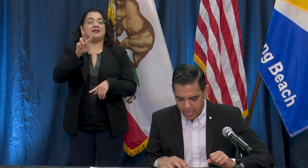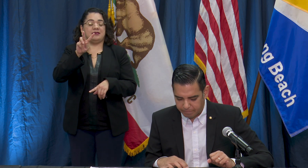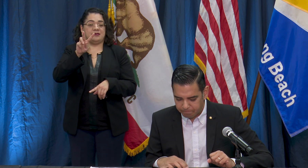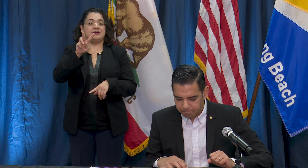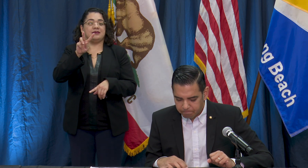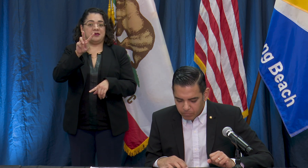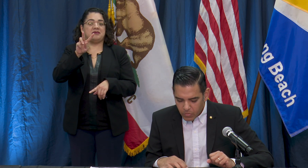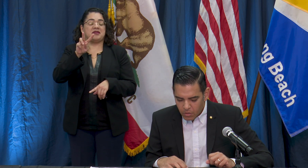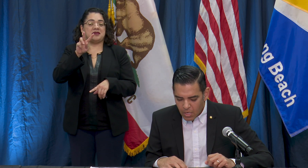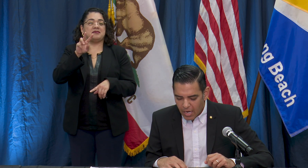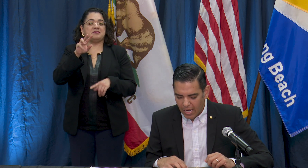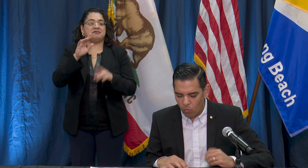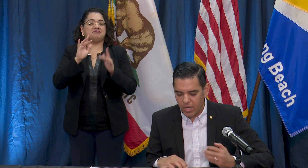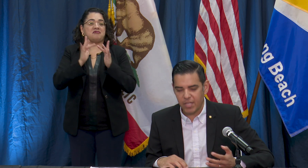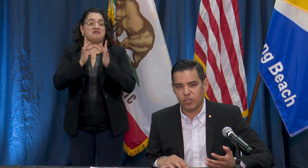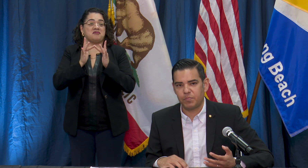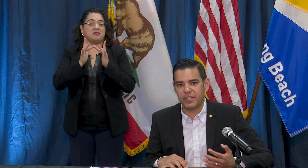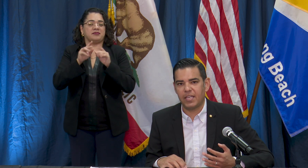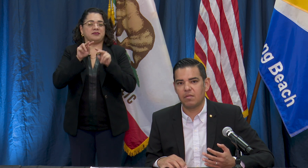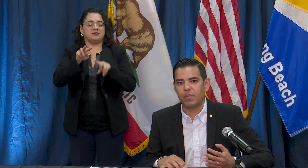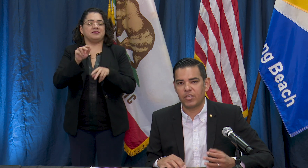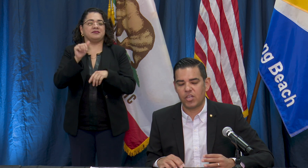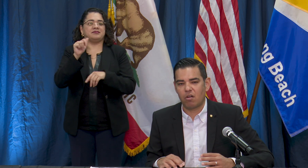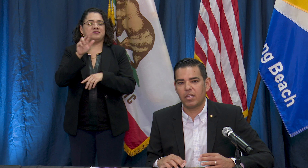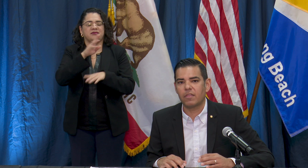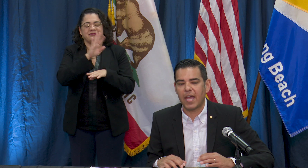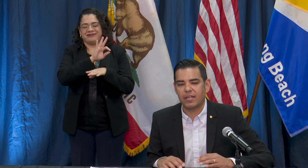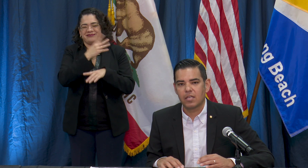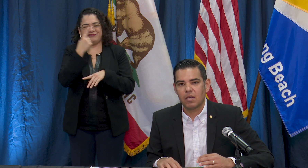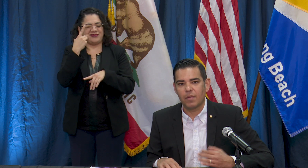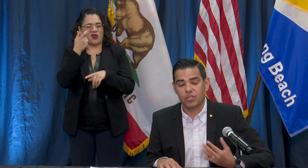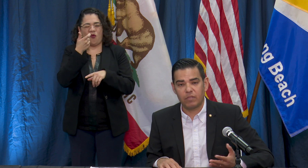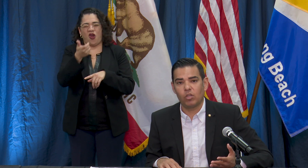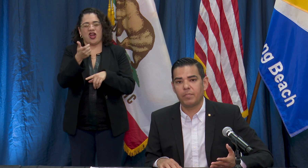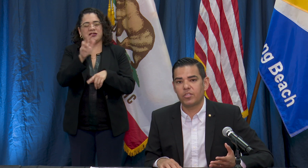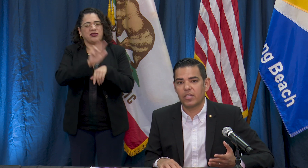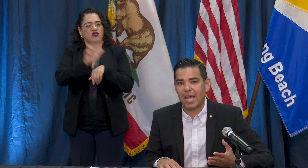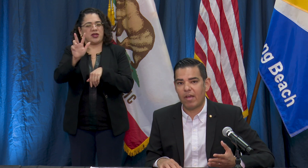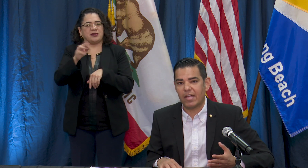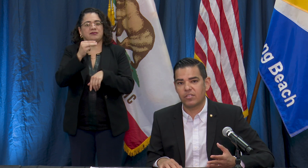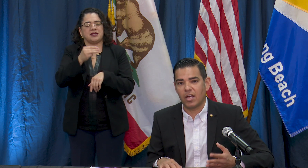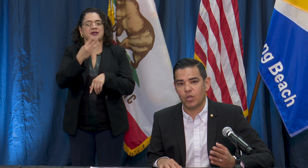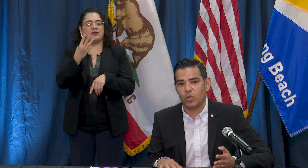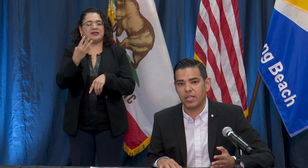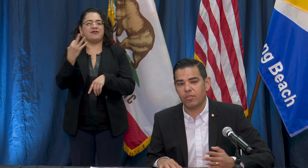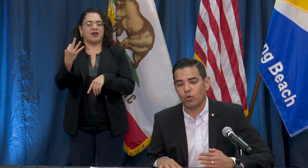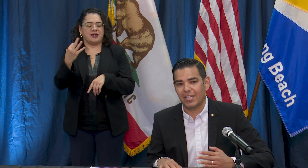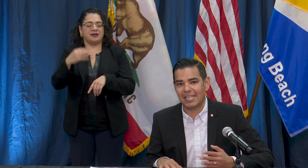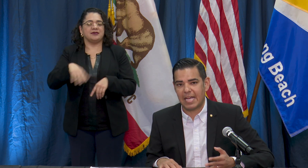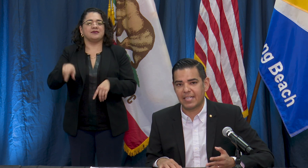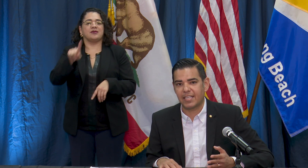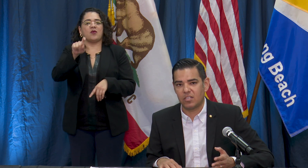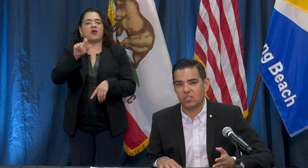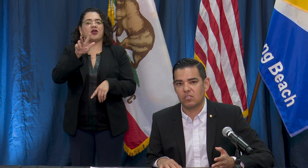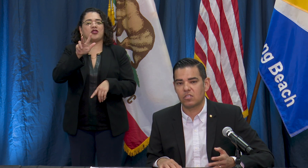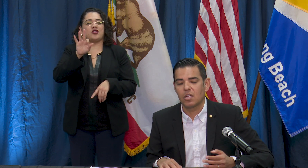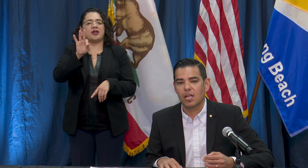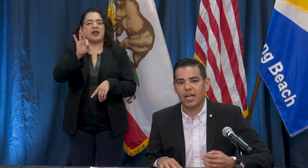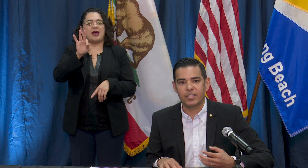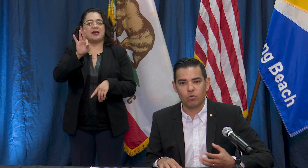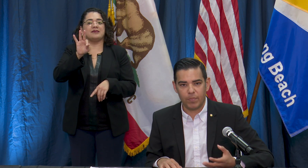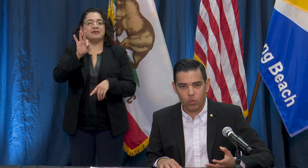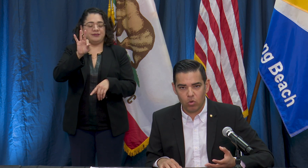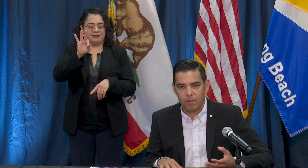and Friday. I want to just begin by sharing that the city of Long Beach now has 139